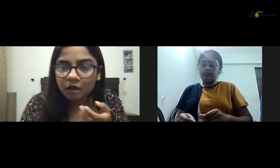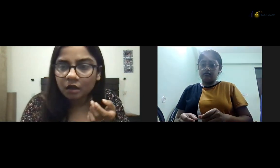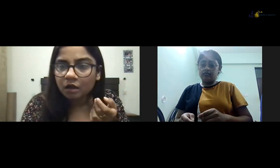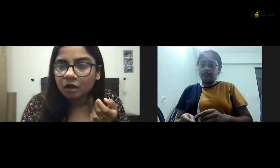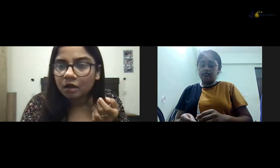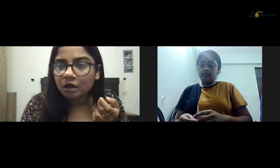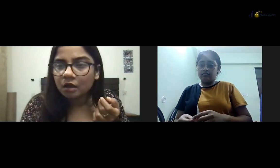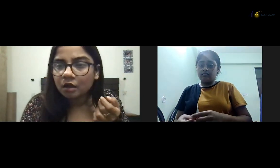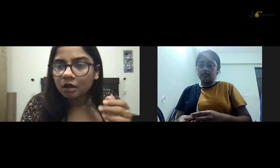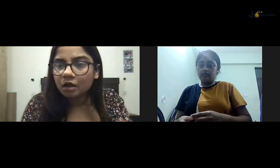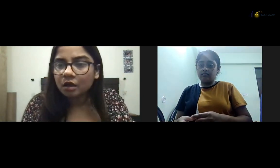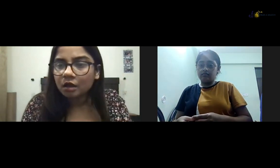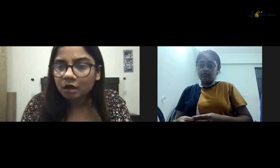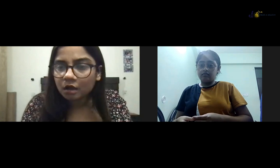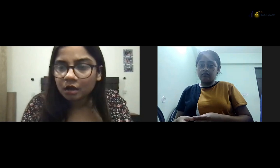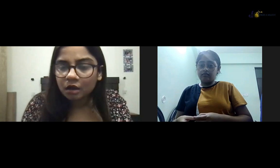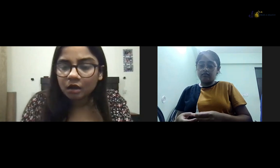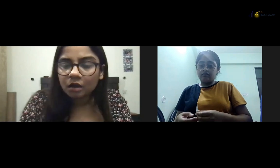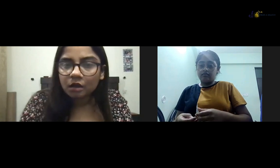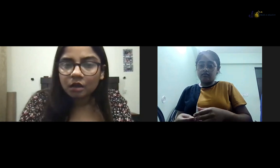Shweta, can we have Shweta?